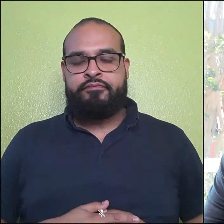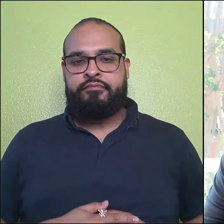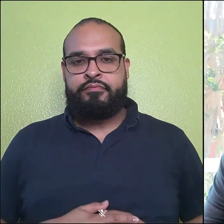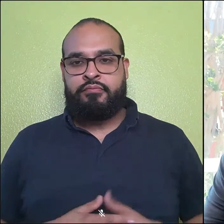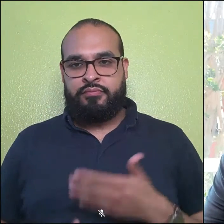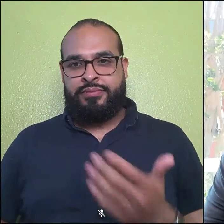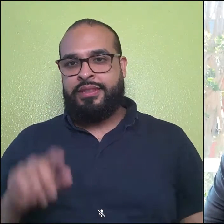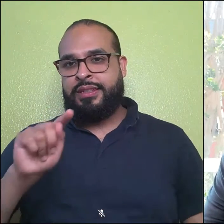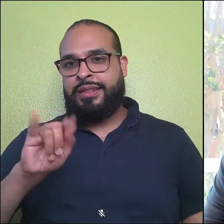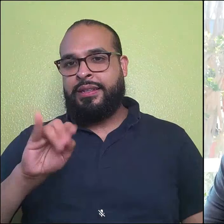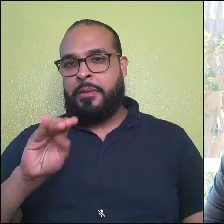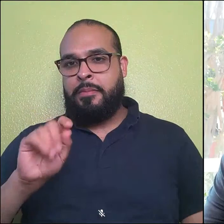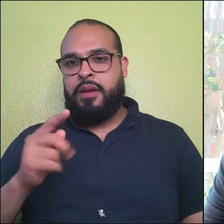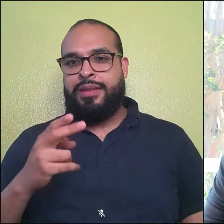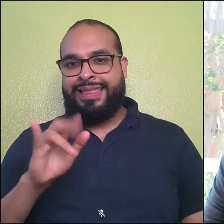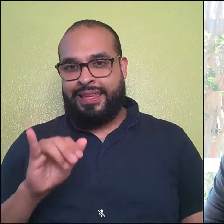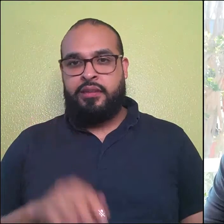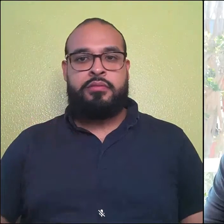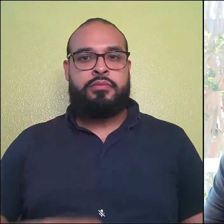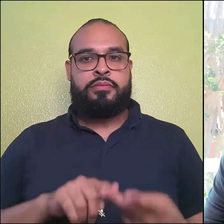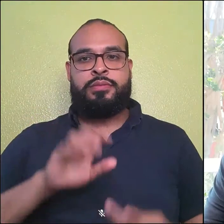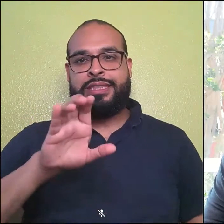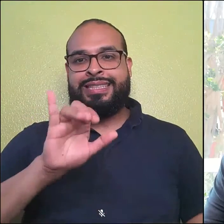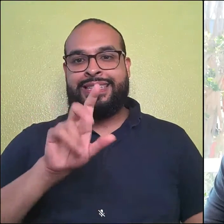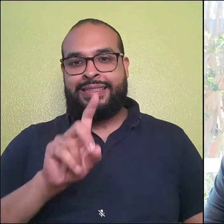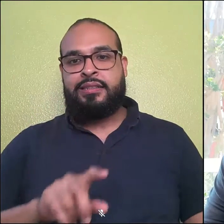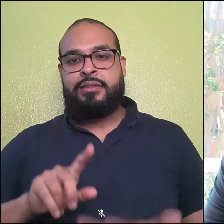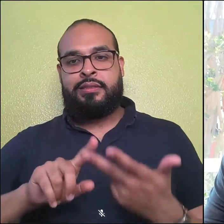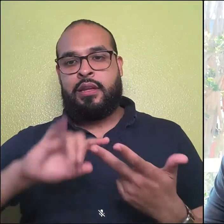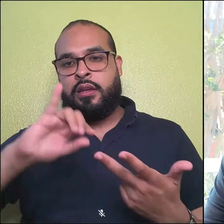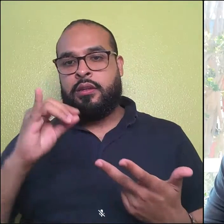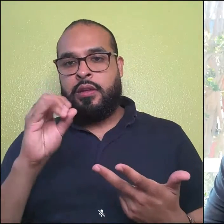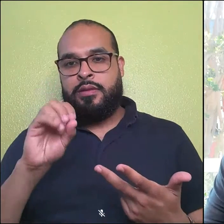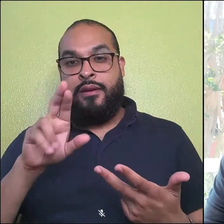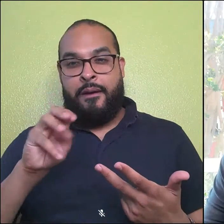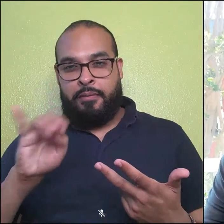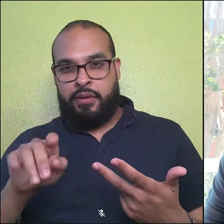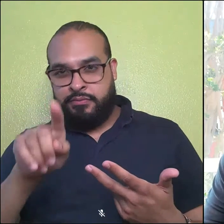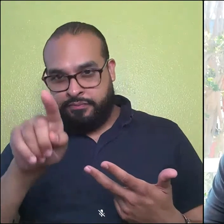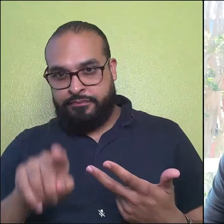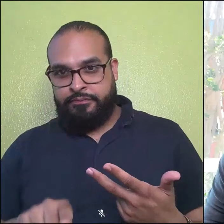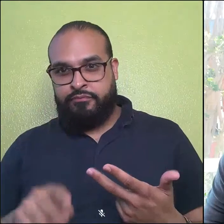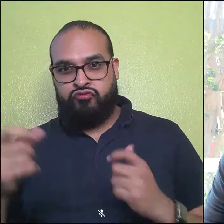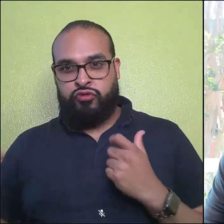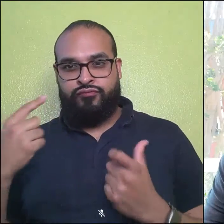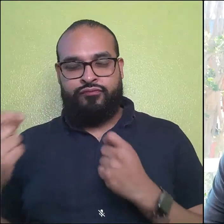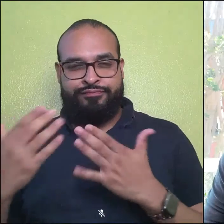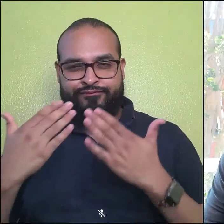Timothy, Sid, Anthony, Jeremy, thank you so much for your vulnerability.